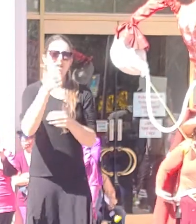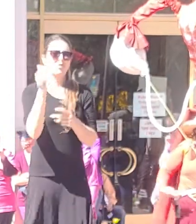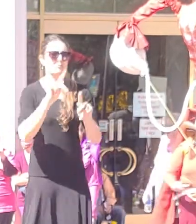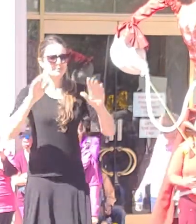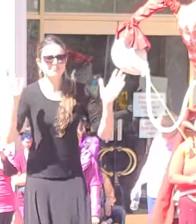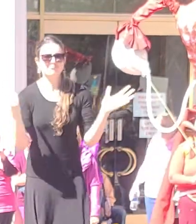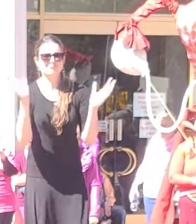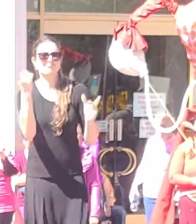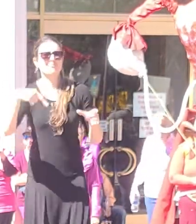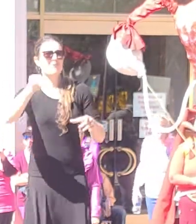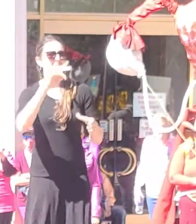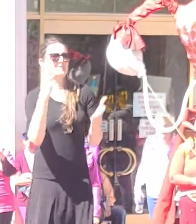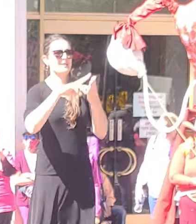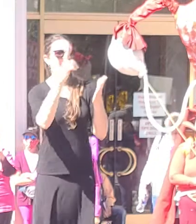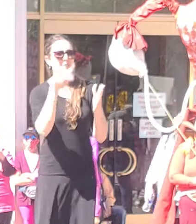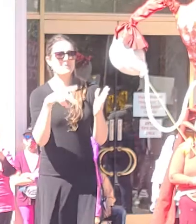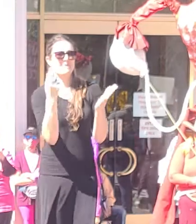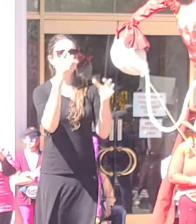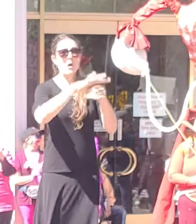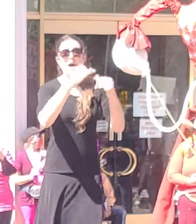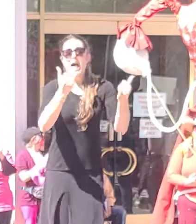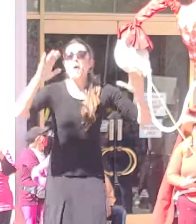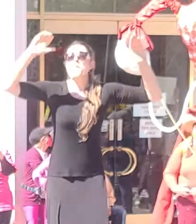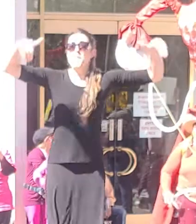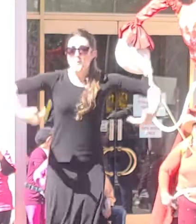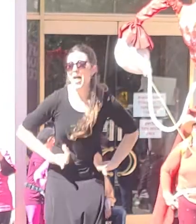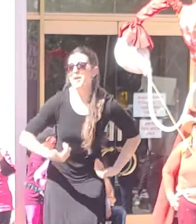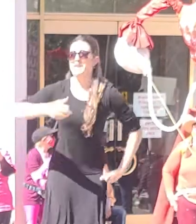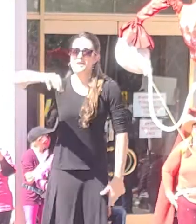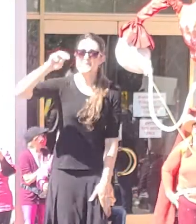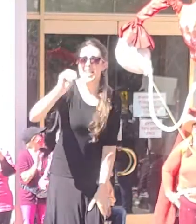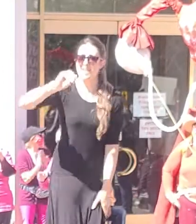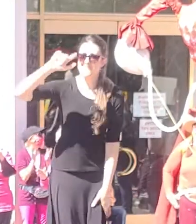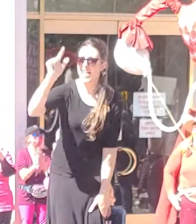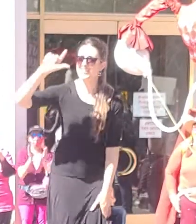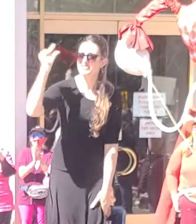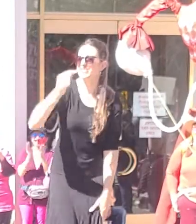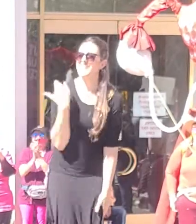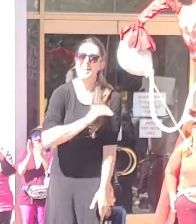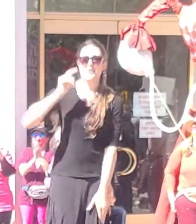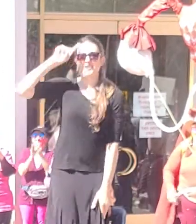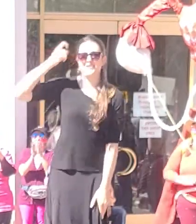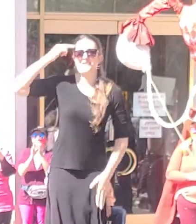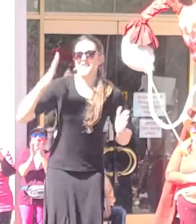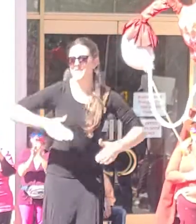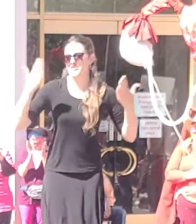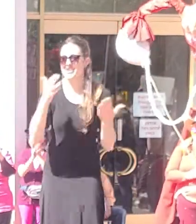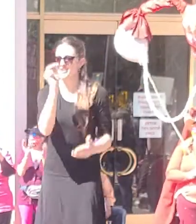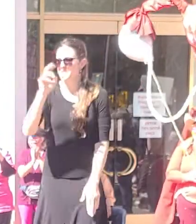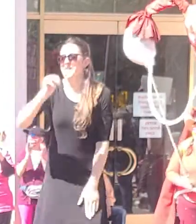welcome MLG, the governor of New